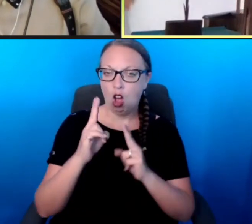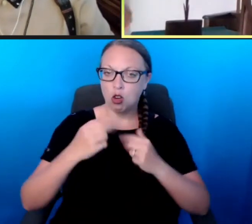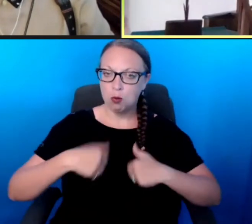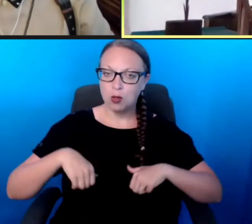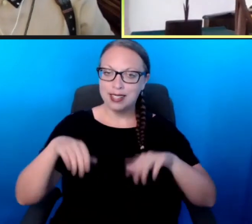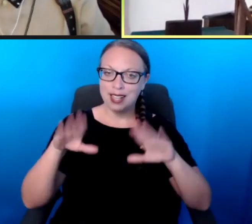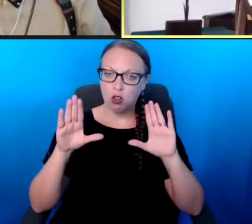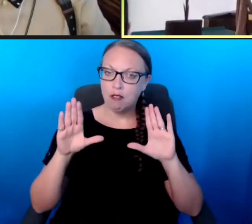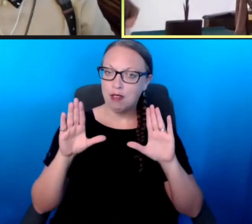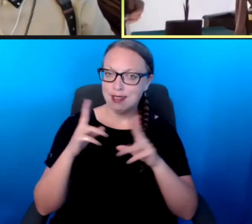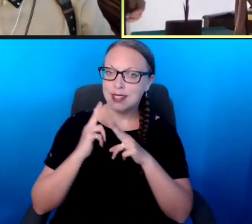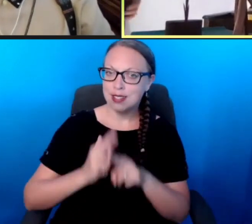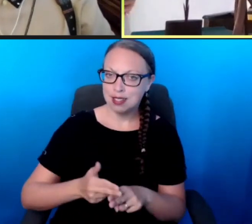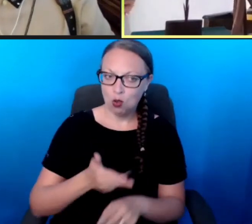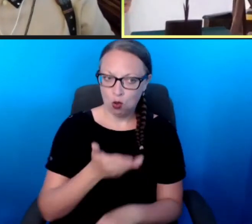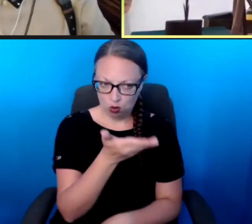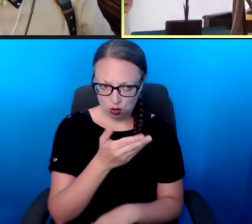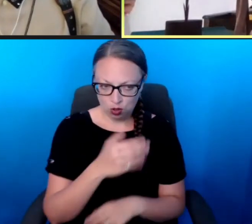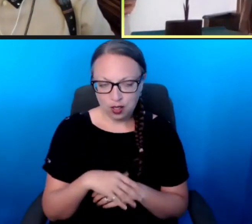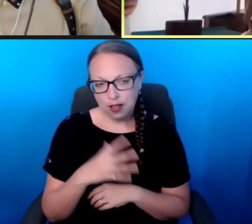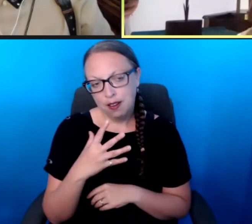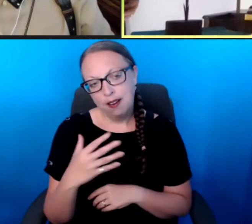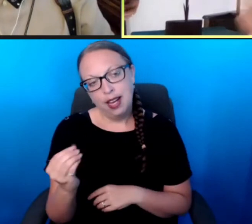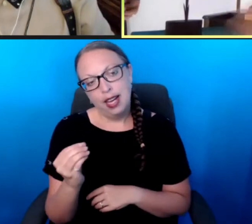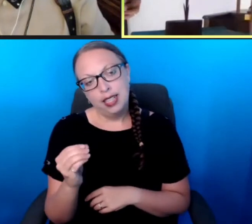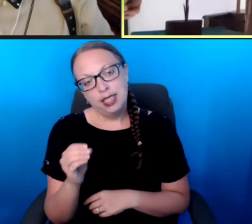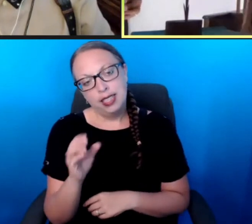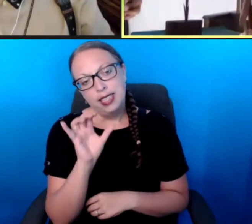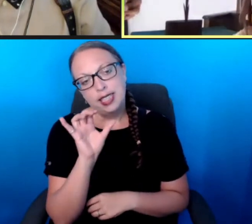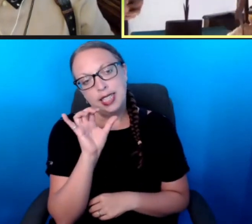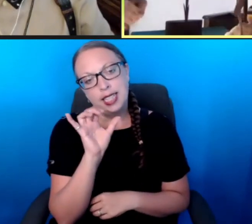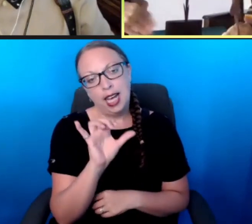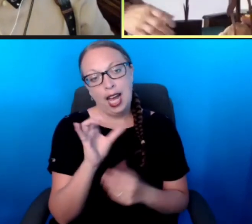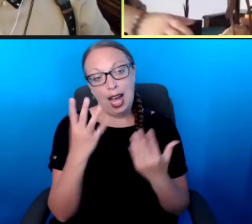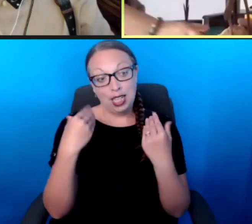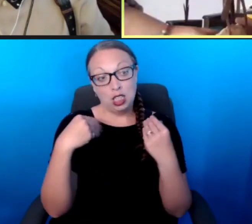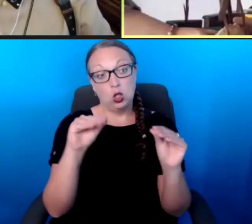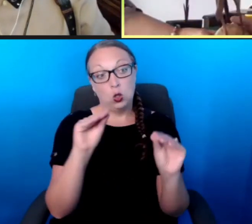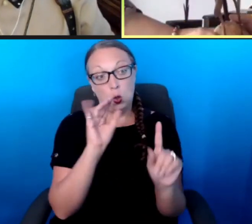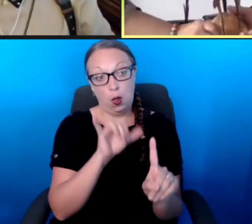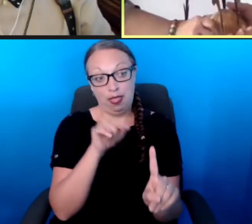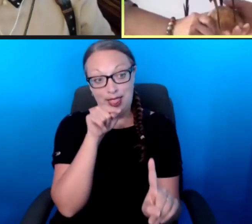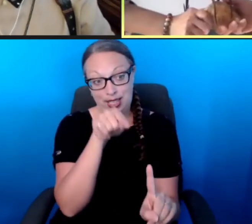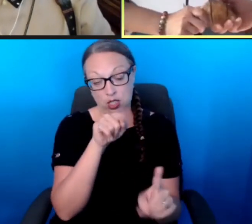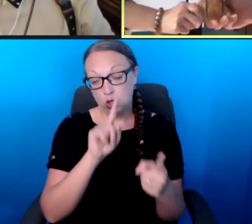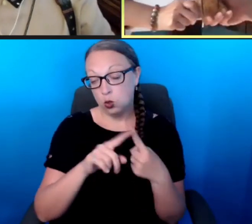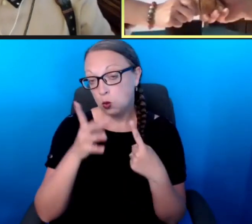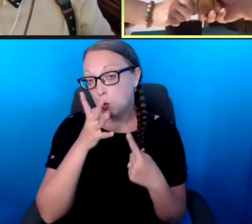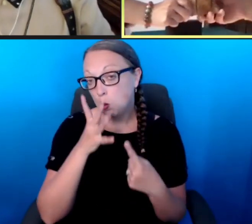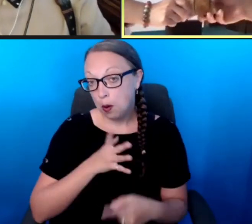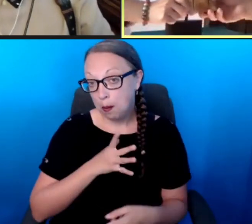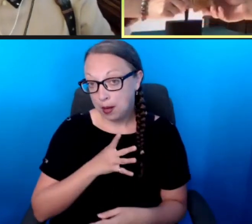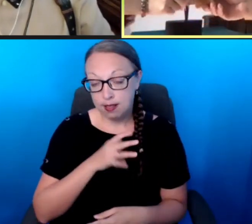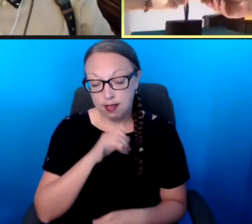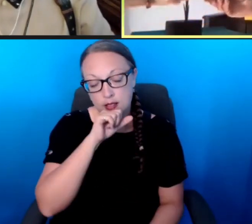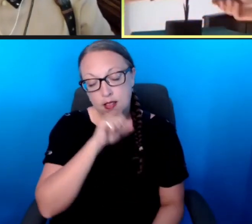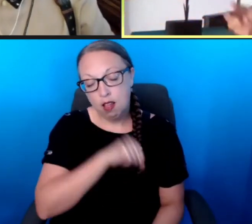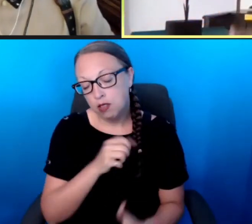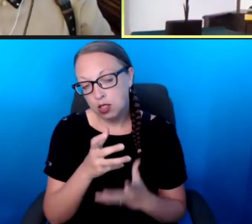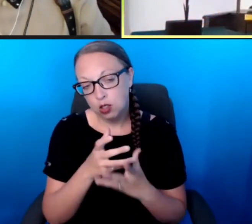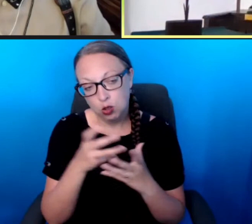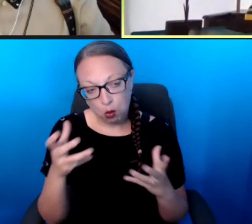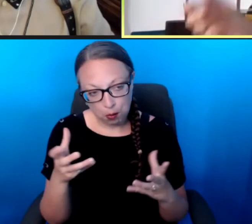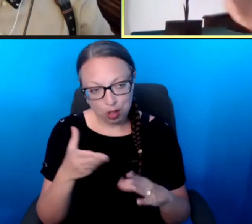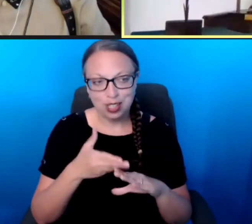Sacrifice, and actually, I sold this piece to a woman that loved it so much. After